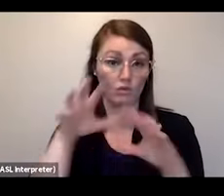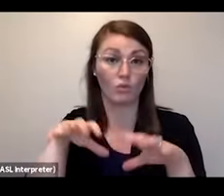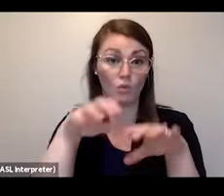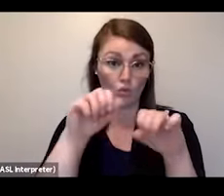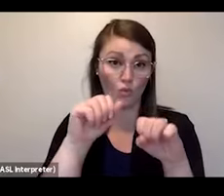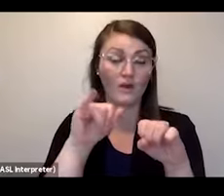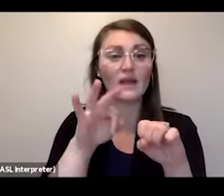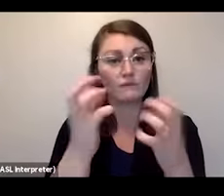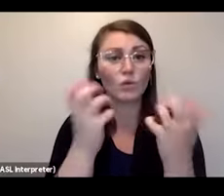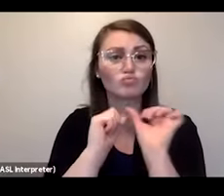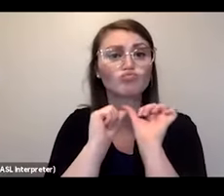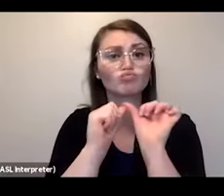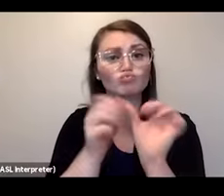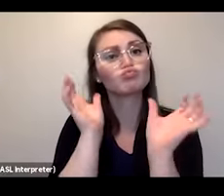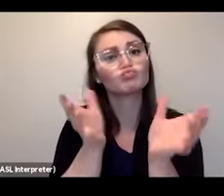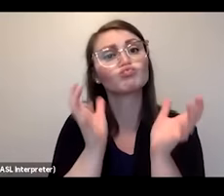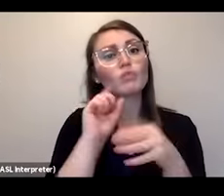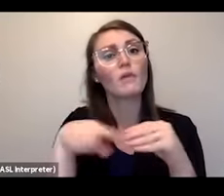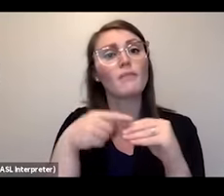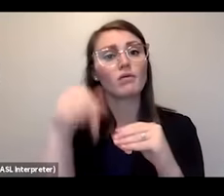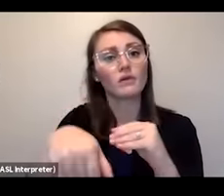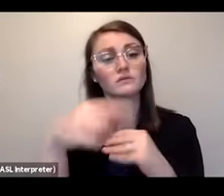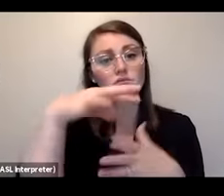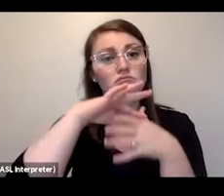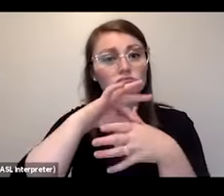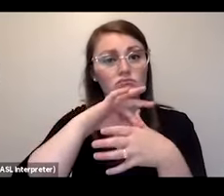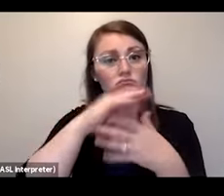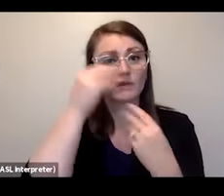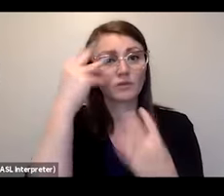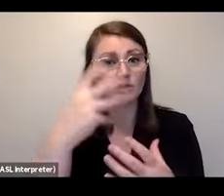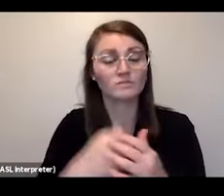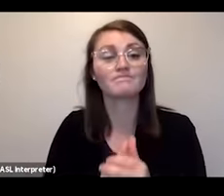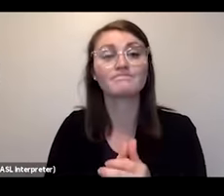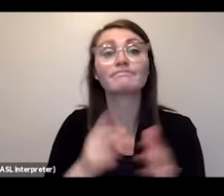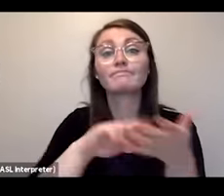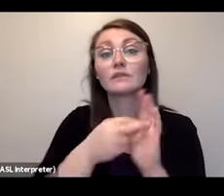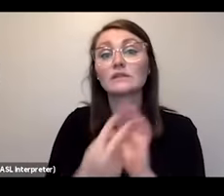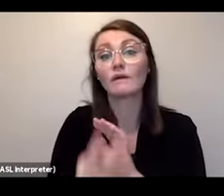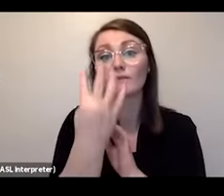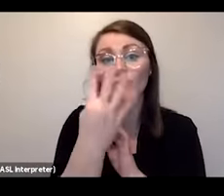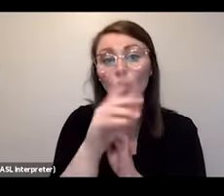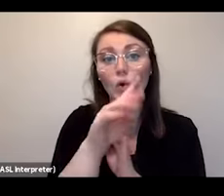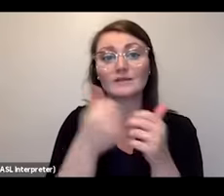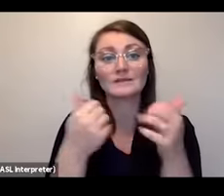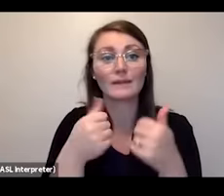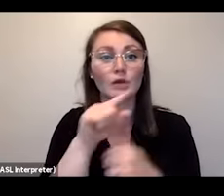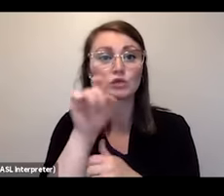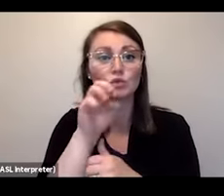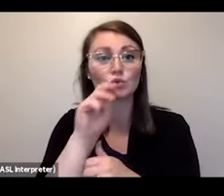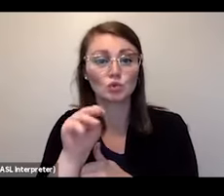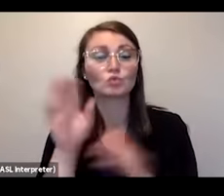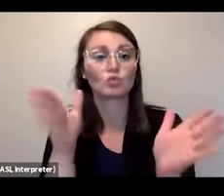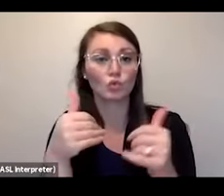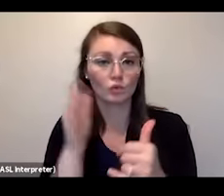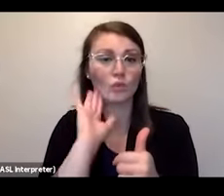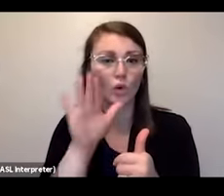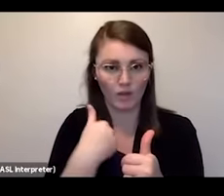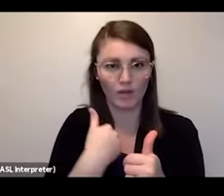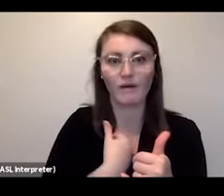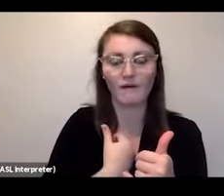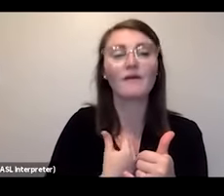the conversation. These will be broken up into 4 separate Zoom rooms, arranged by topic. Please refer to your conference schedule sent